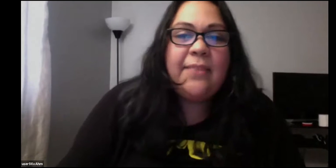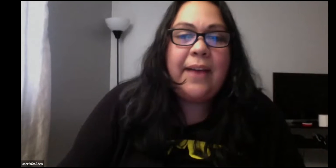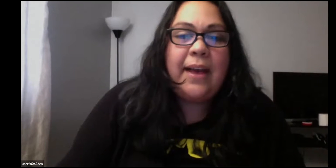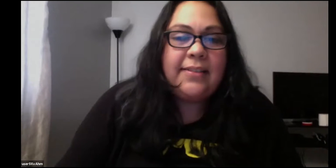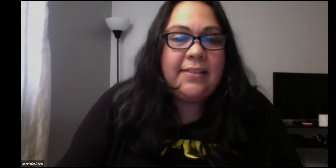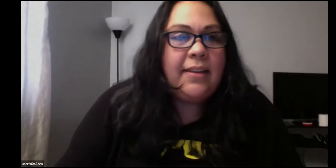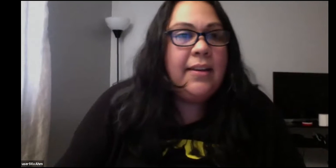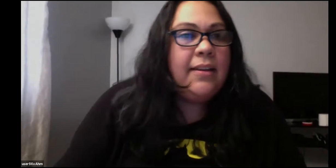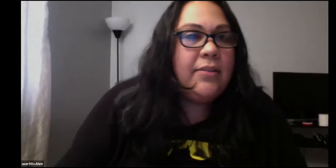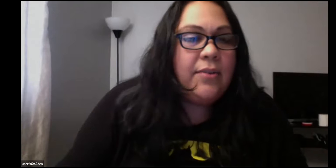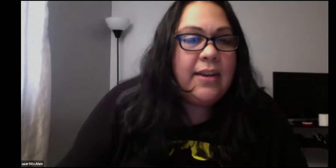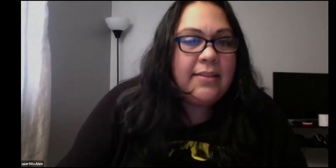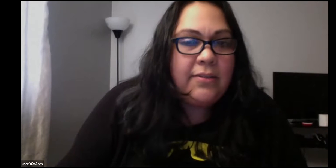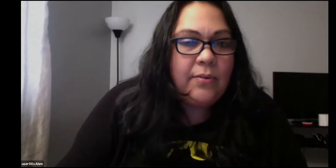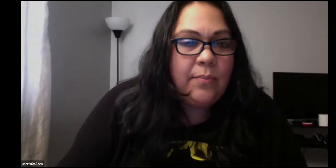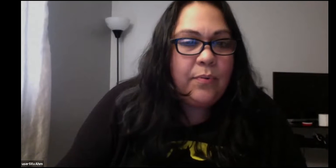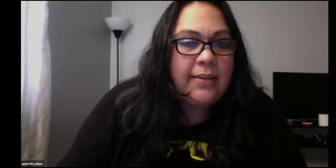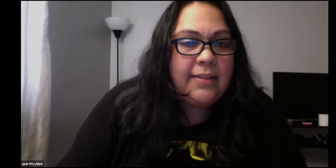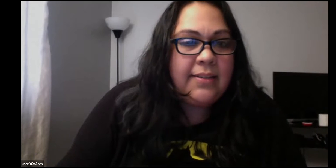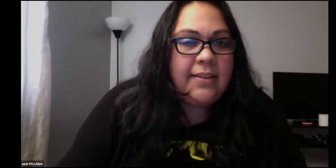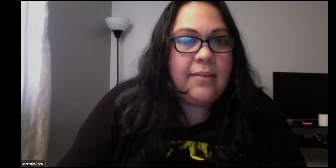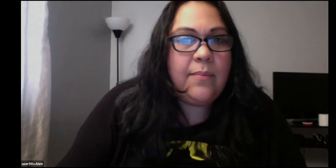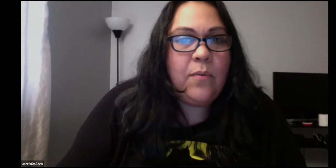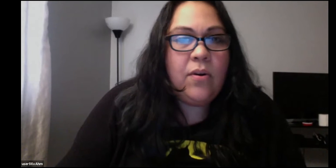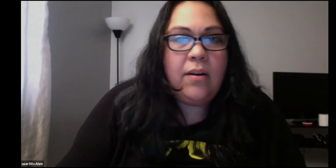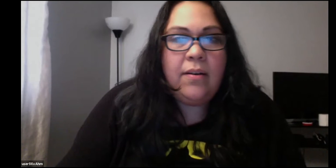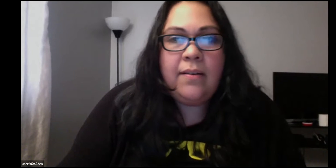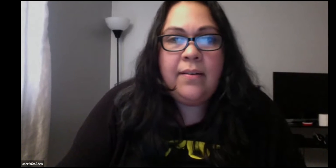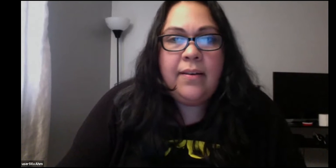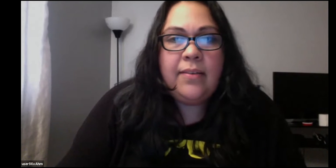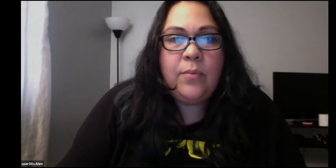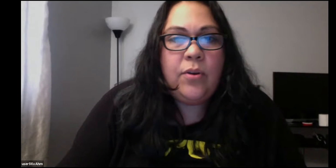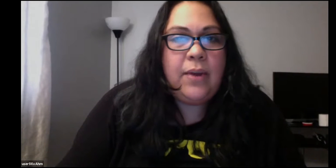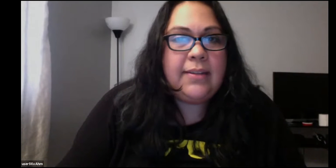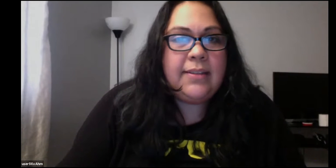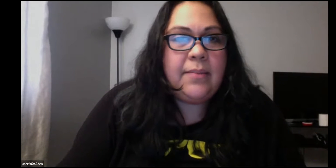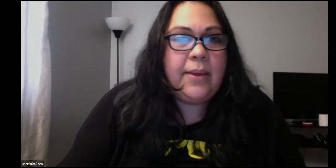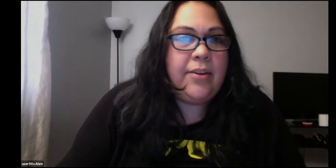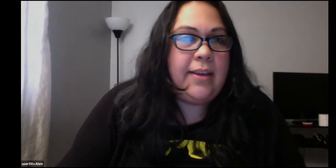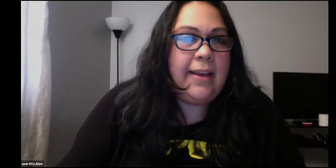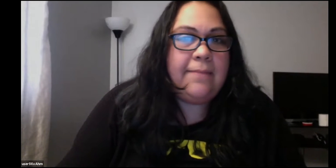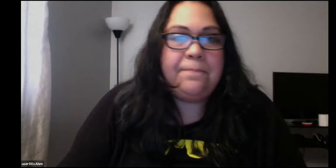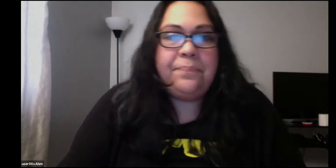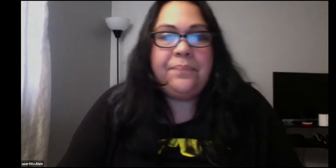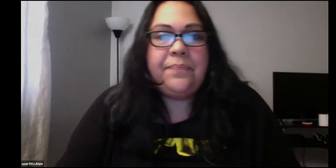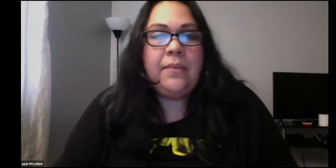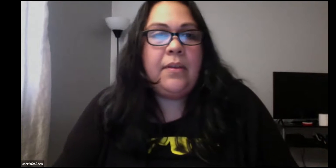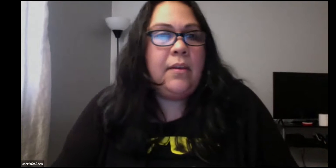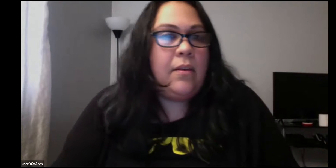fast. So you guys need to practice it more. The more you practice it, the better you get. Oh,